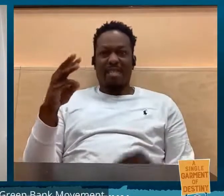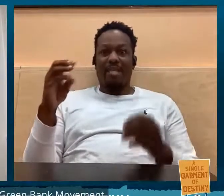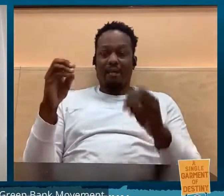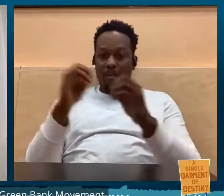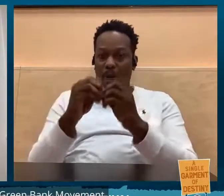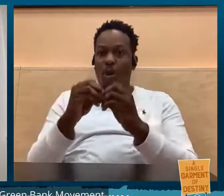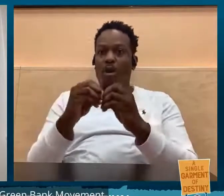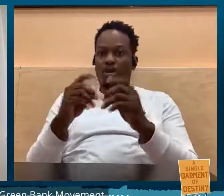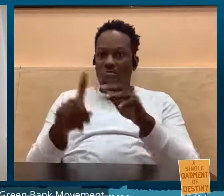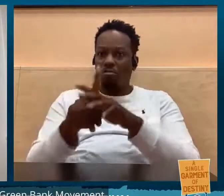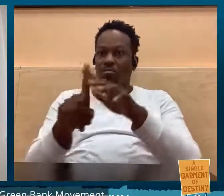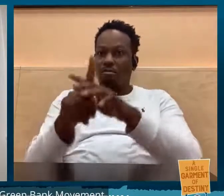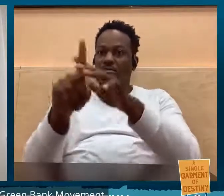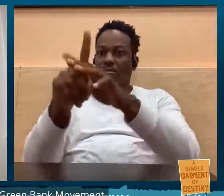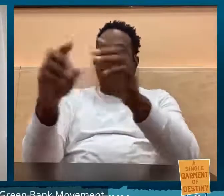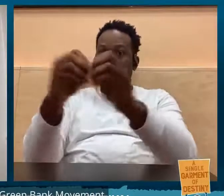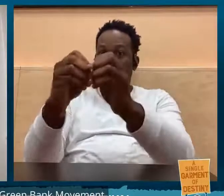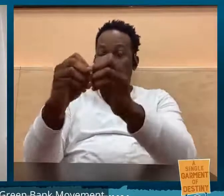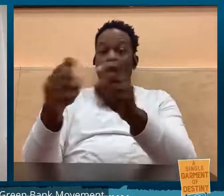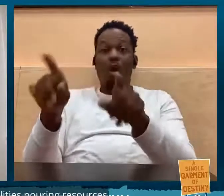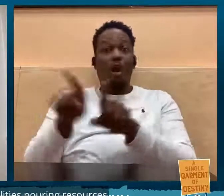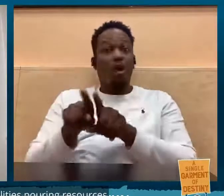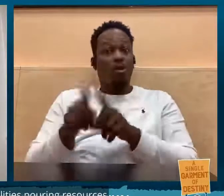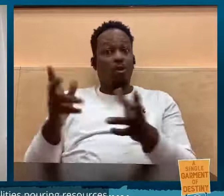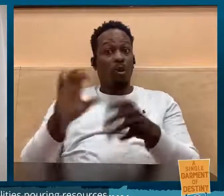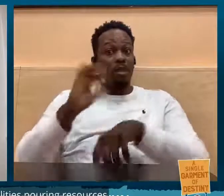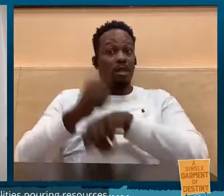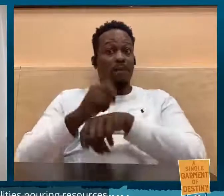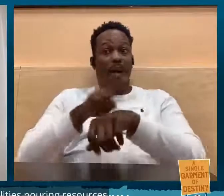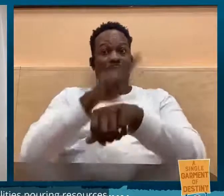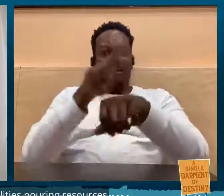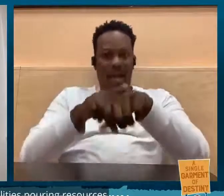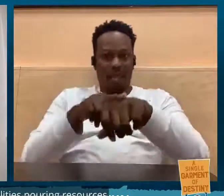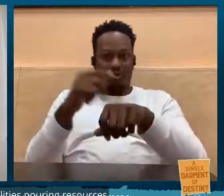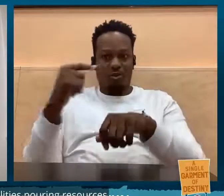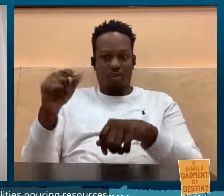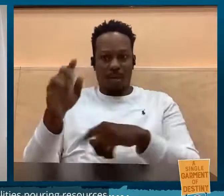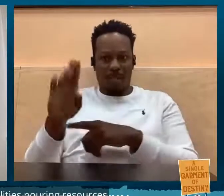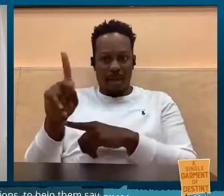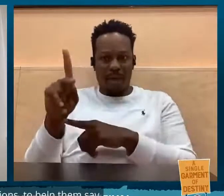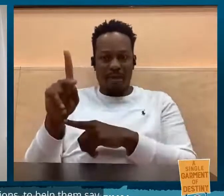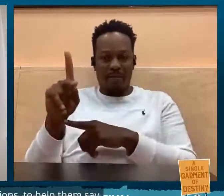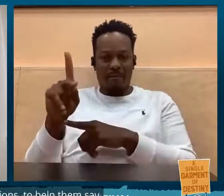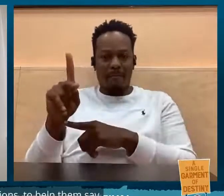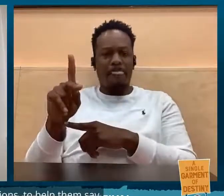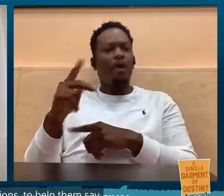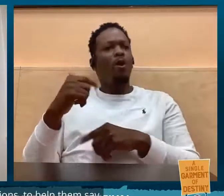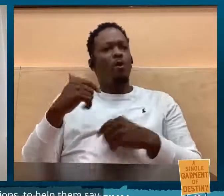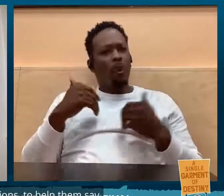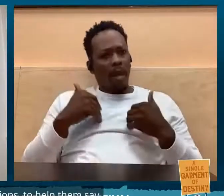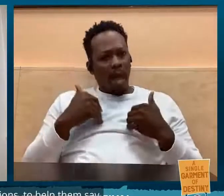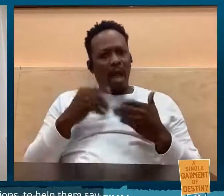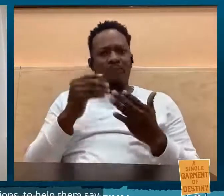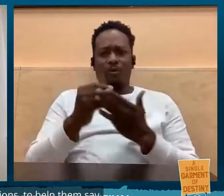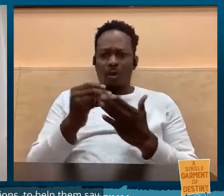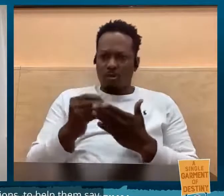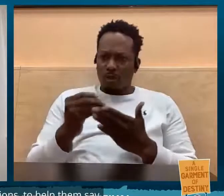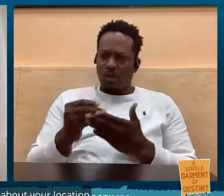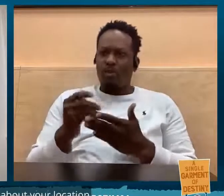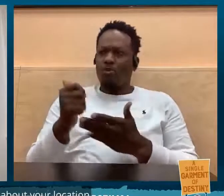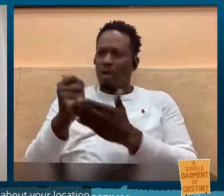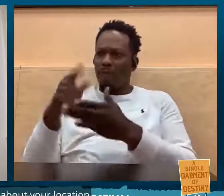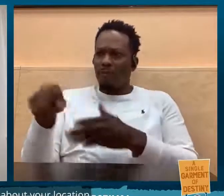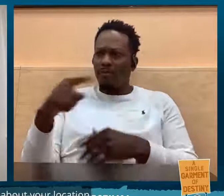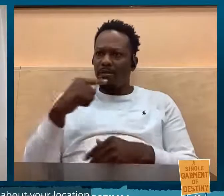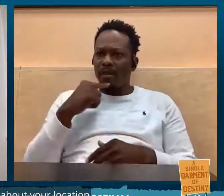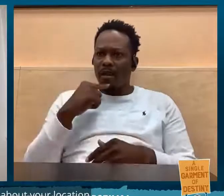traction around a national green bank movement, you have municipalities pouring resources into these institutions to help them say,